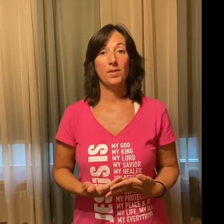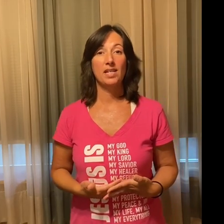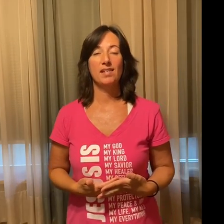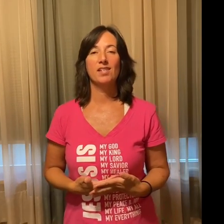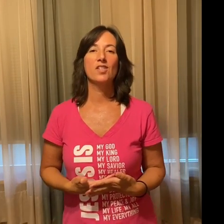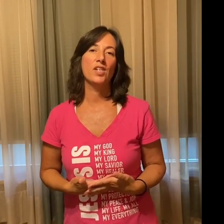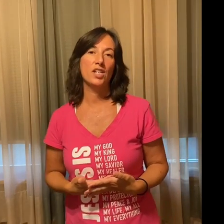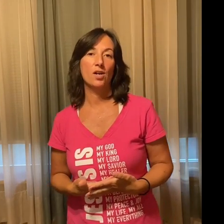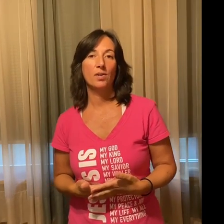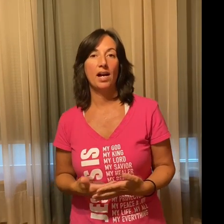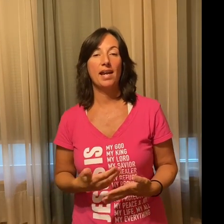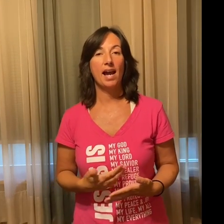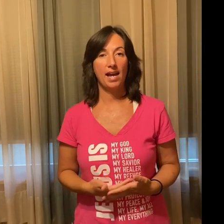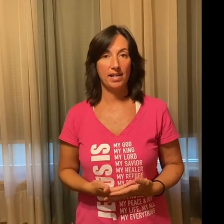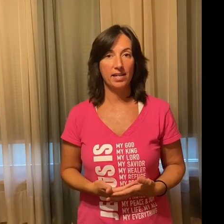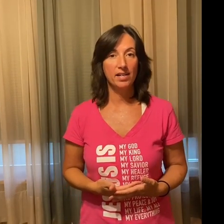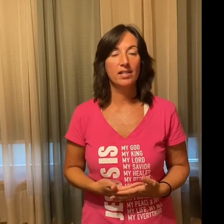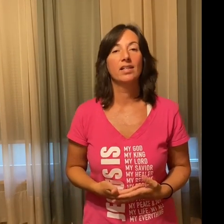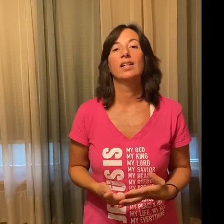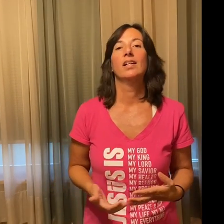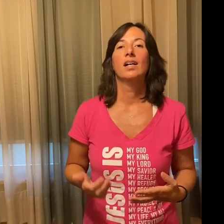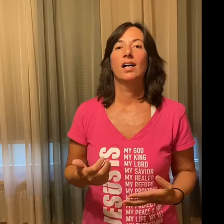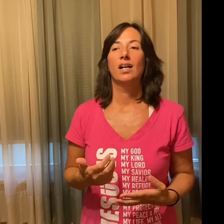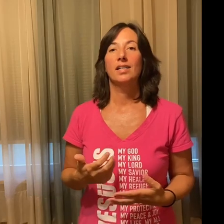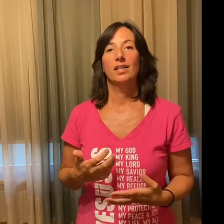see me in this video, I added